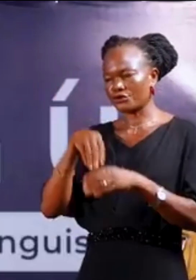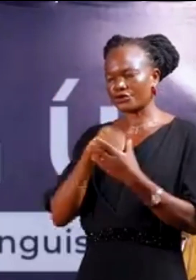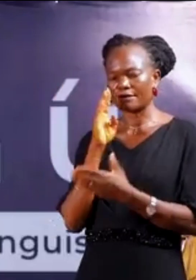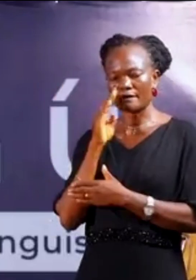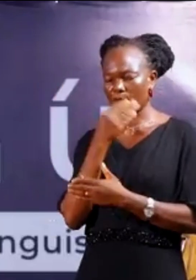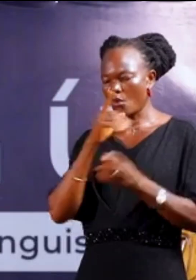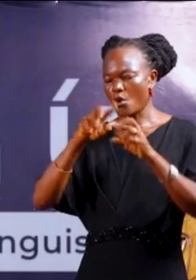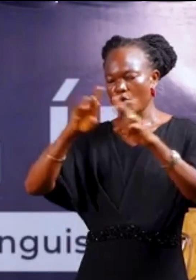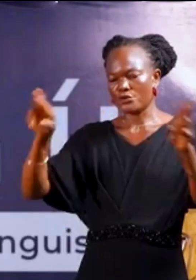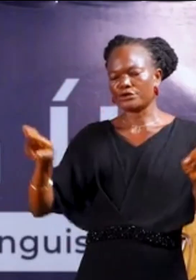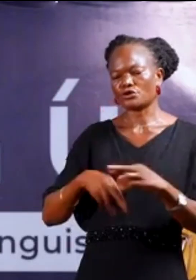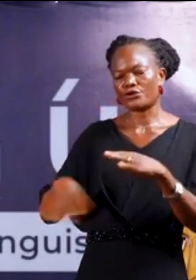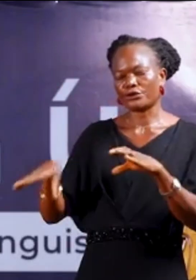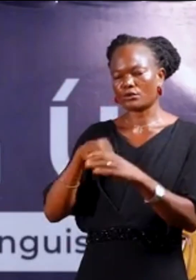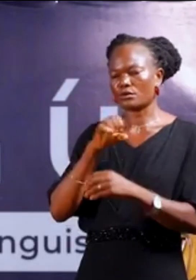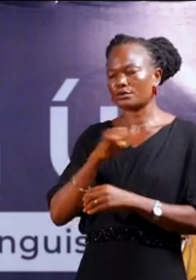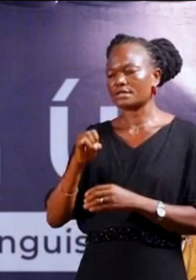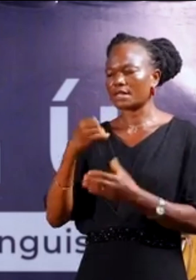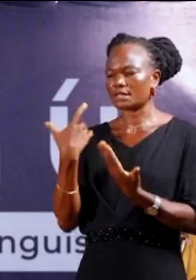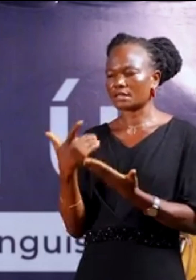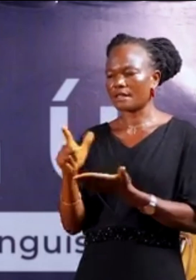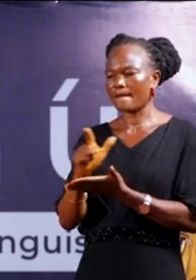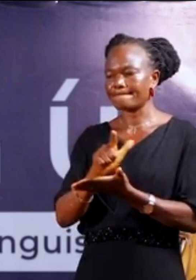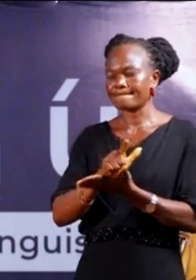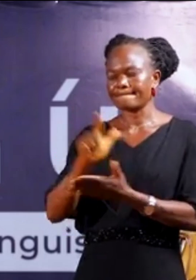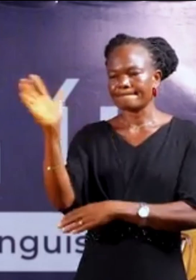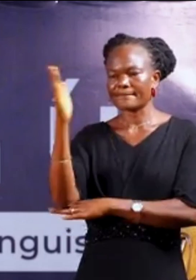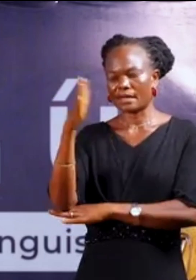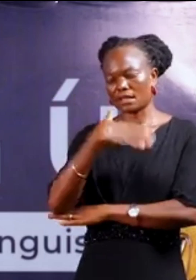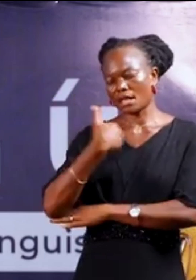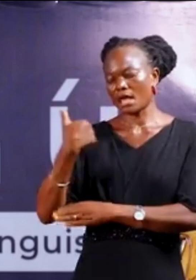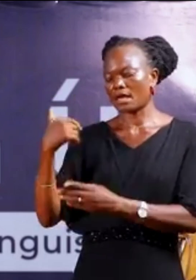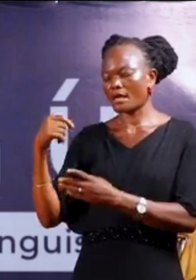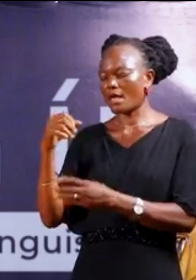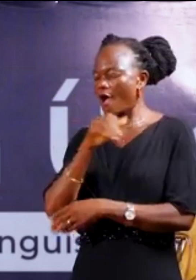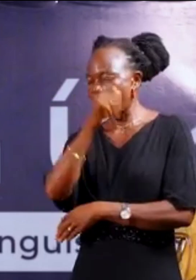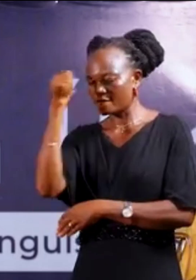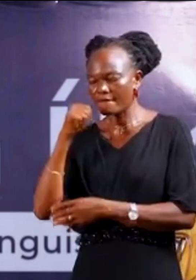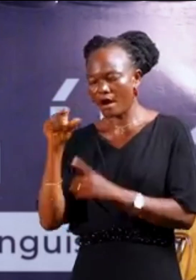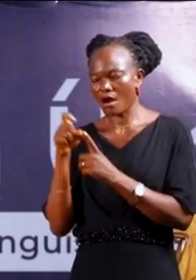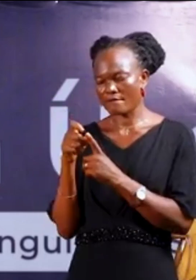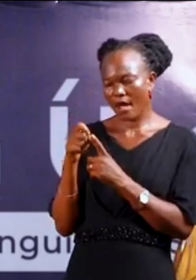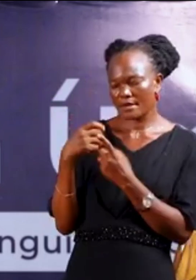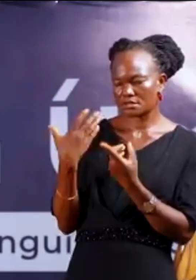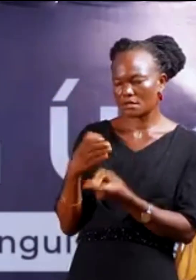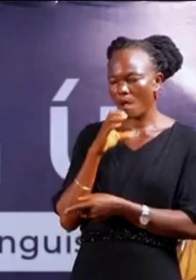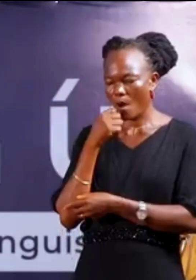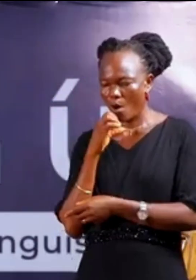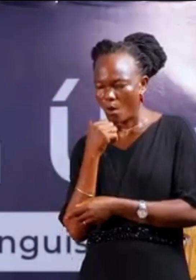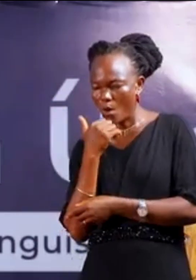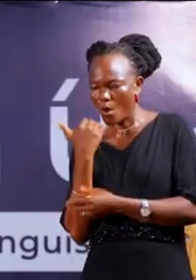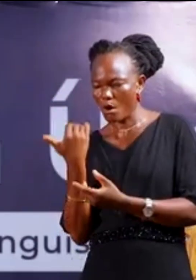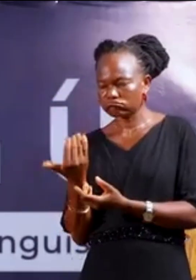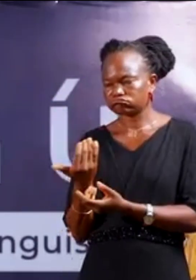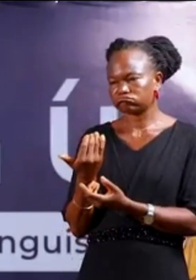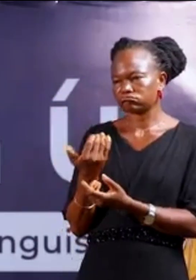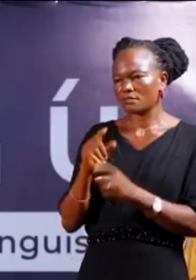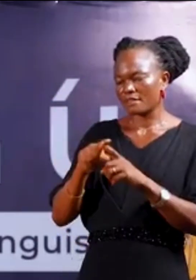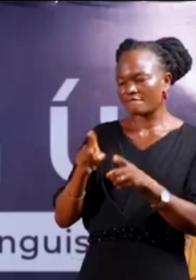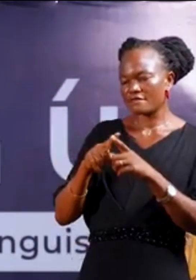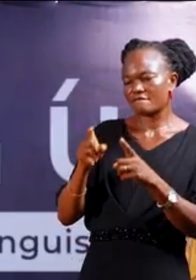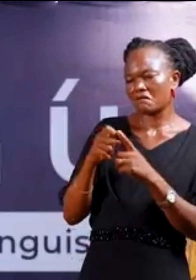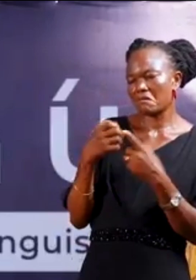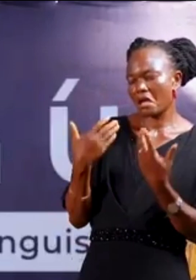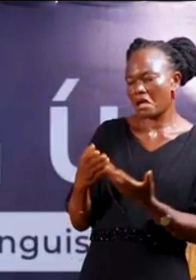Igbo region, including plants like, Africa rice, Guinea corn, Hungary rice,